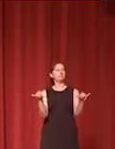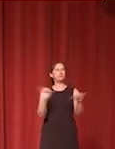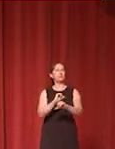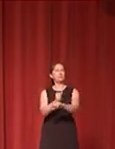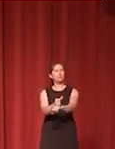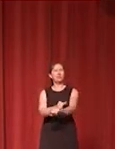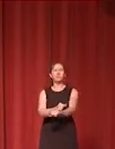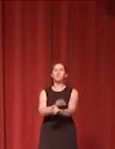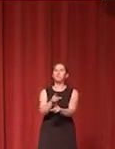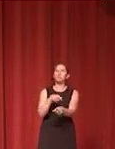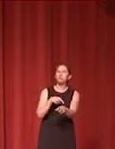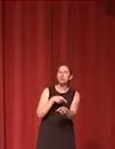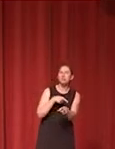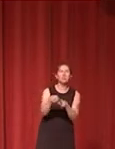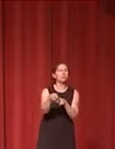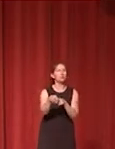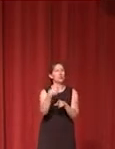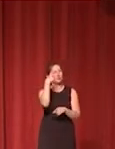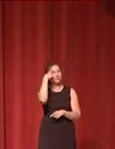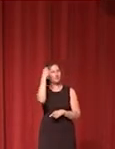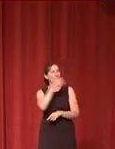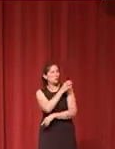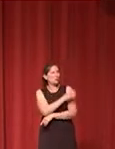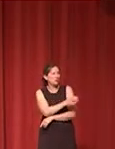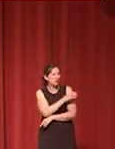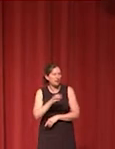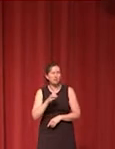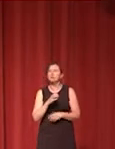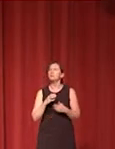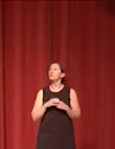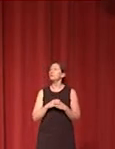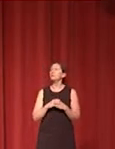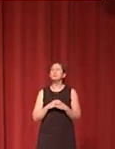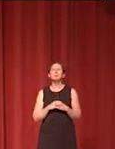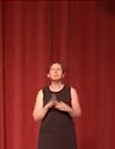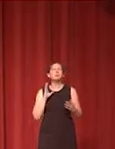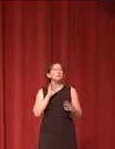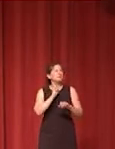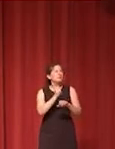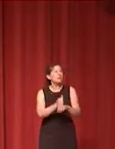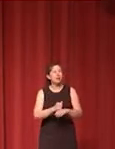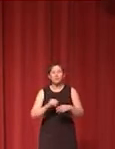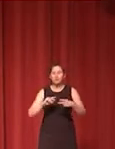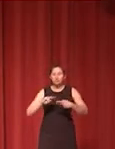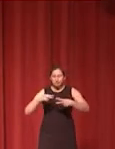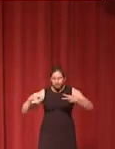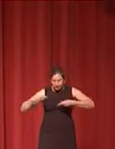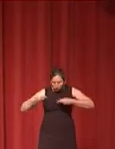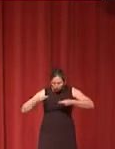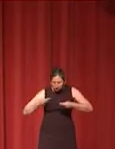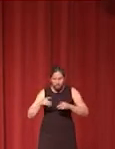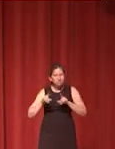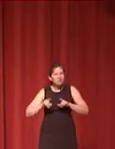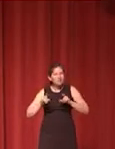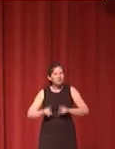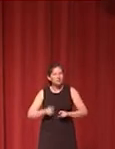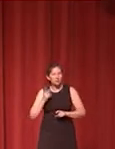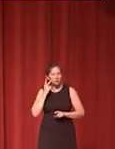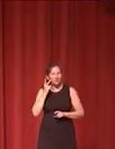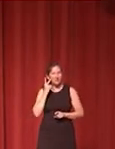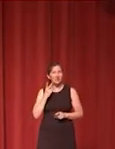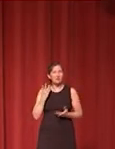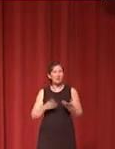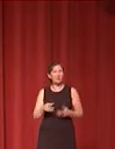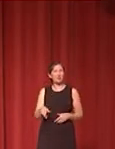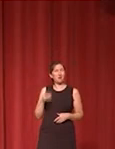memory clinics or setting up how to refer people to those. They'll get some genetic testing to see if you're at risk for some of those side effects that